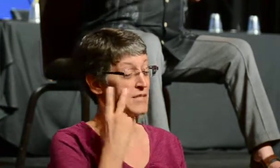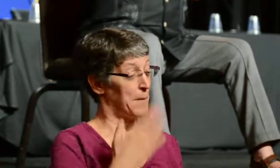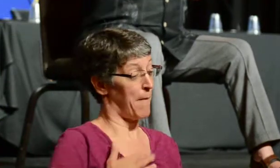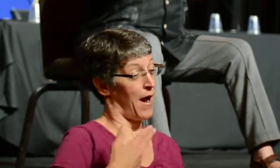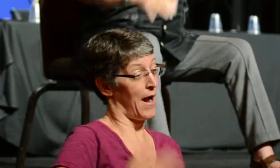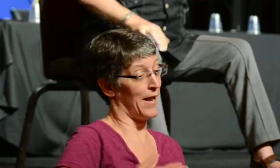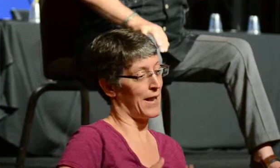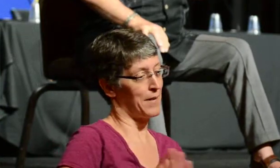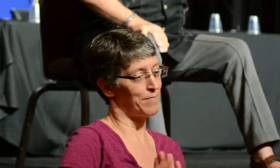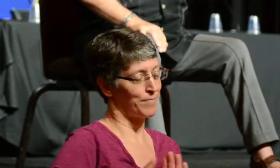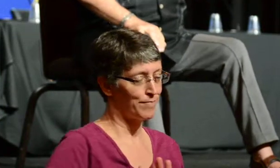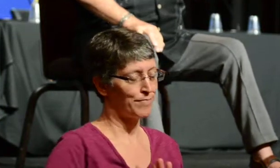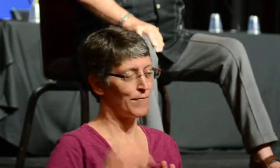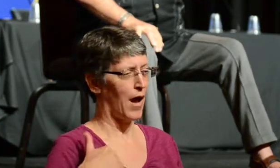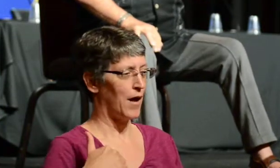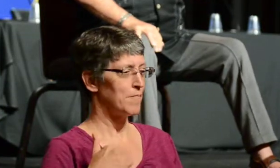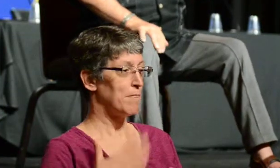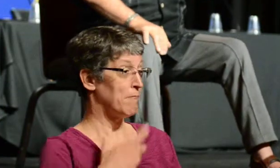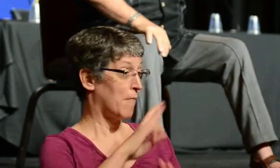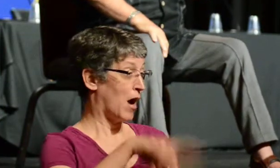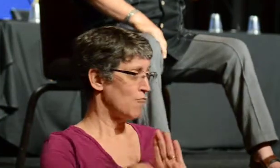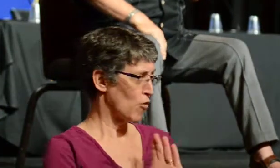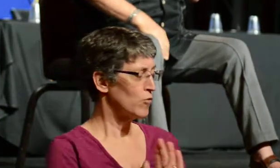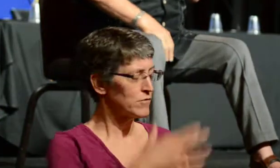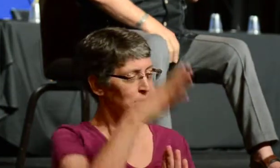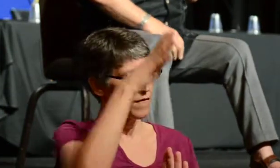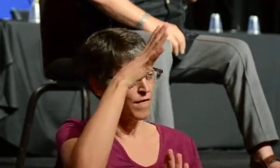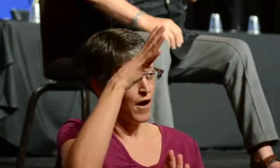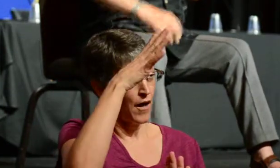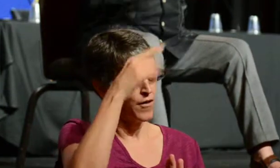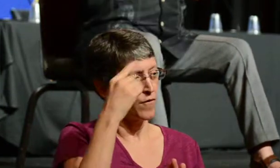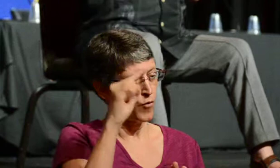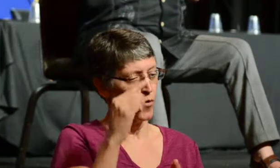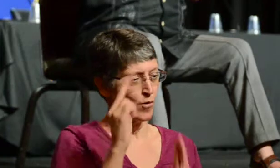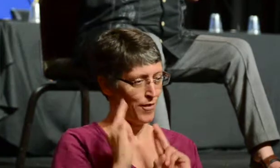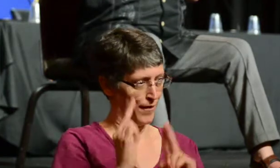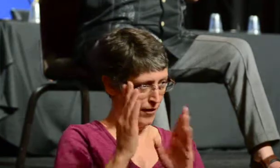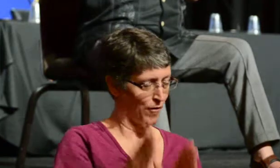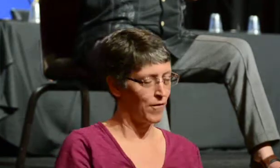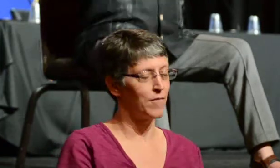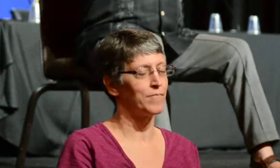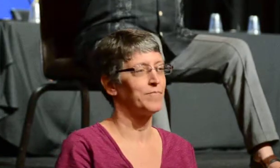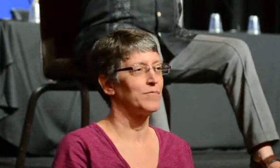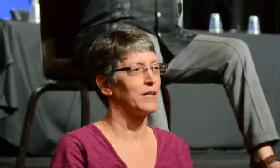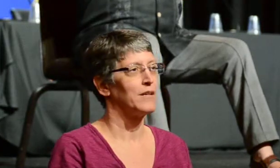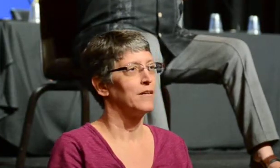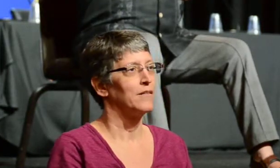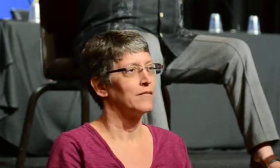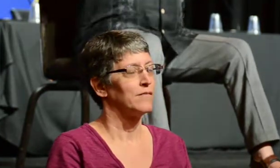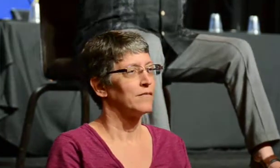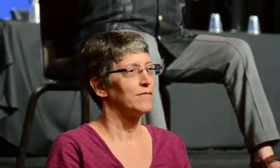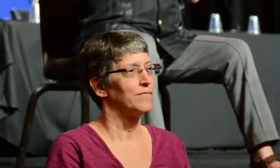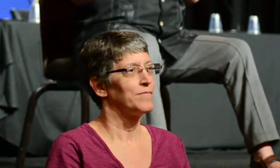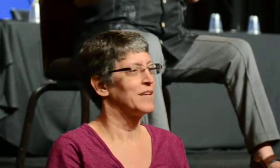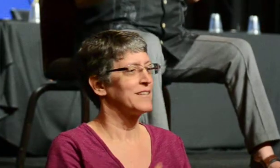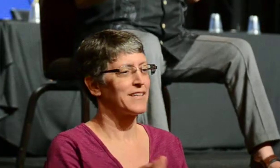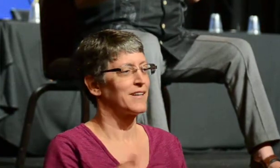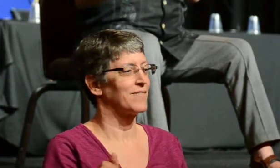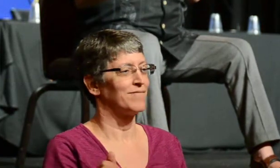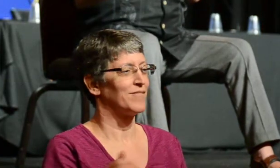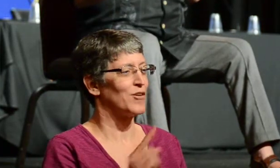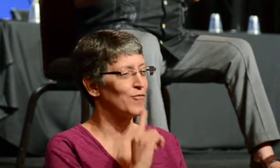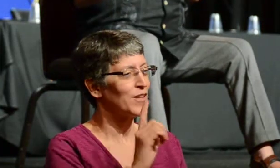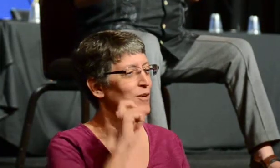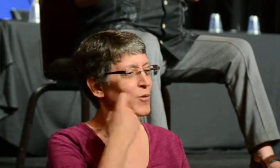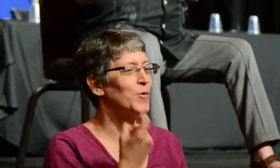is on it. I'll play the father of the hero, and it's like a whole thing has